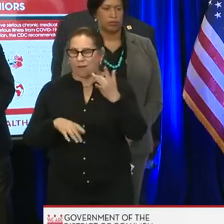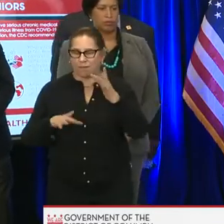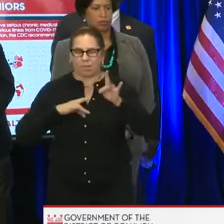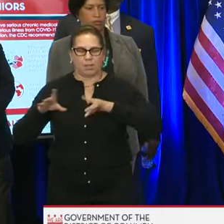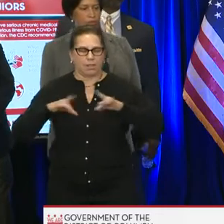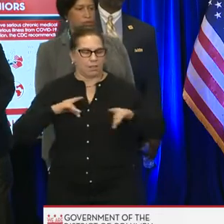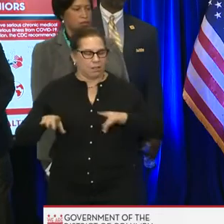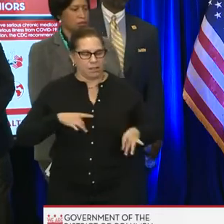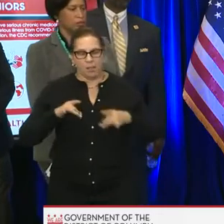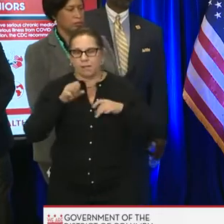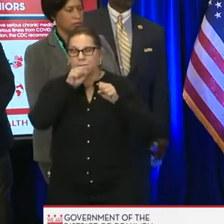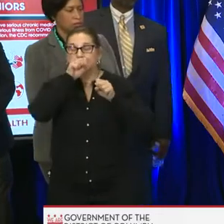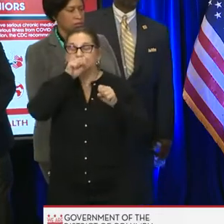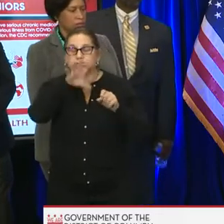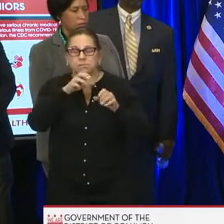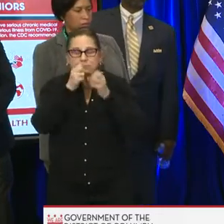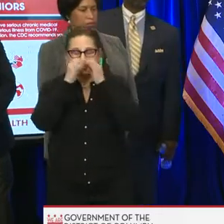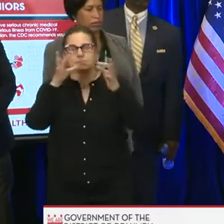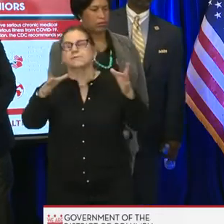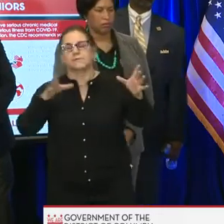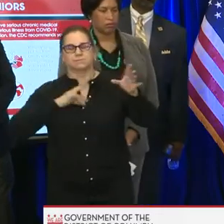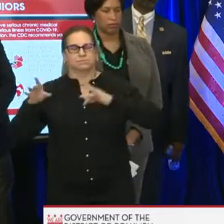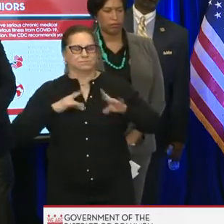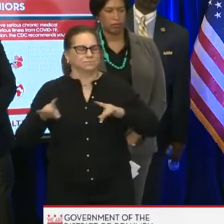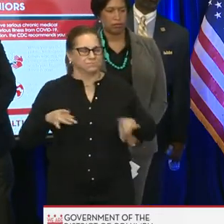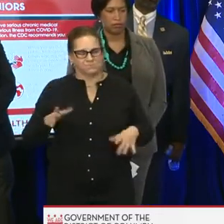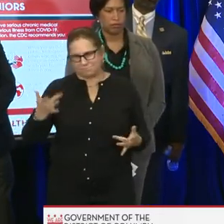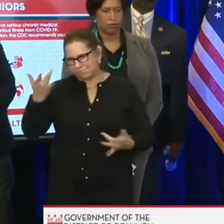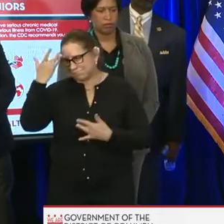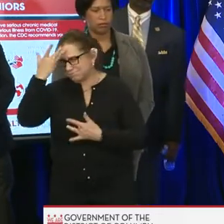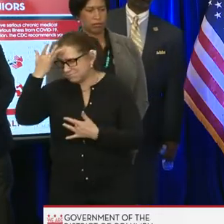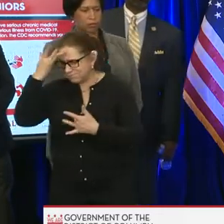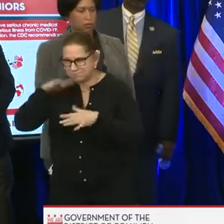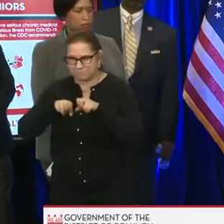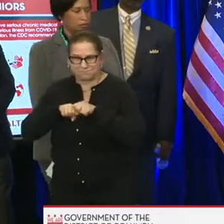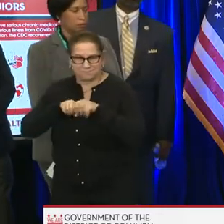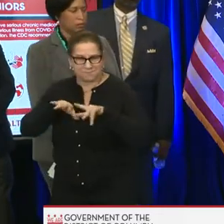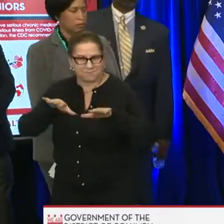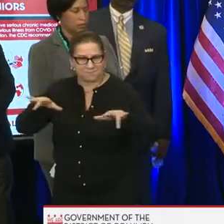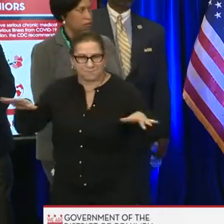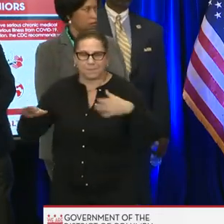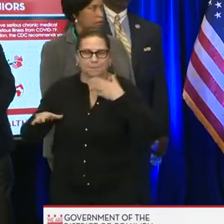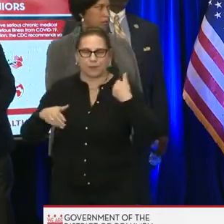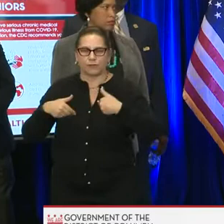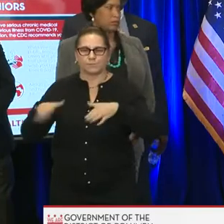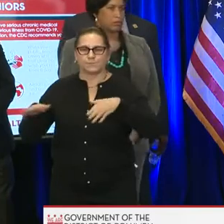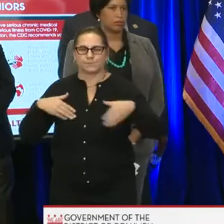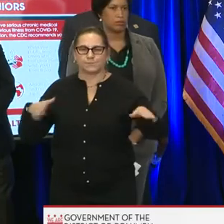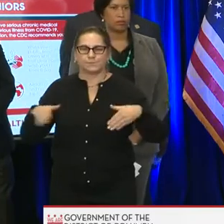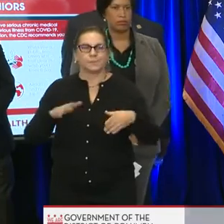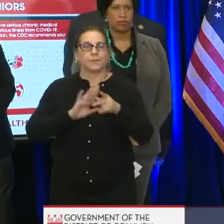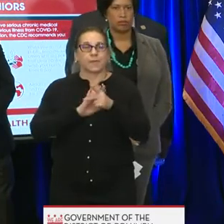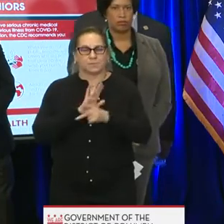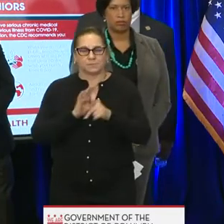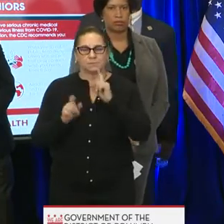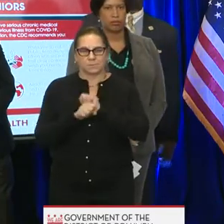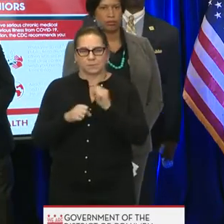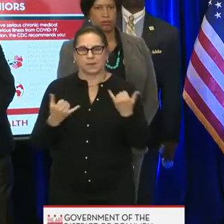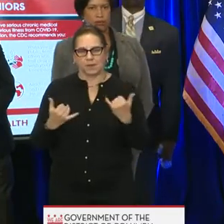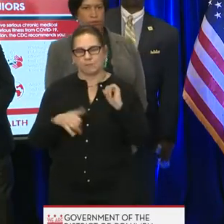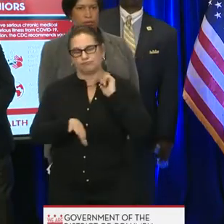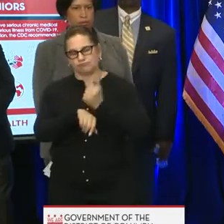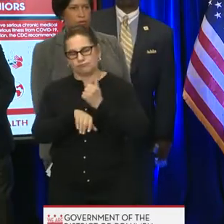mass gathering policy does not apply to schools, workplaces, or